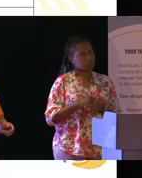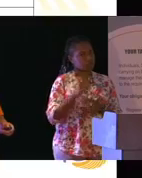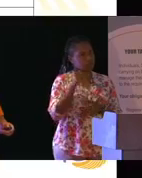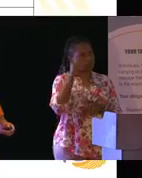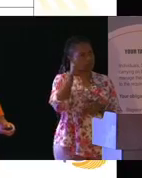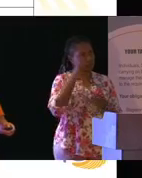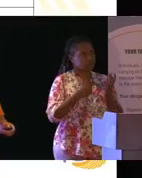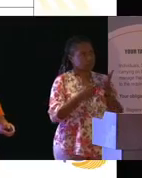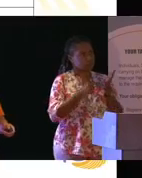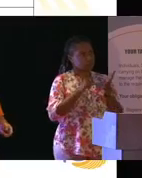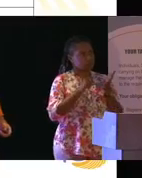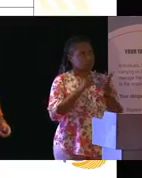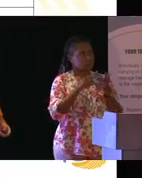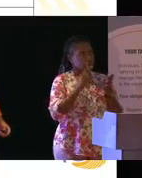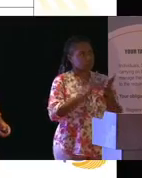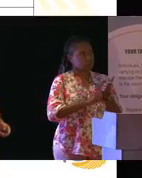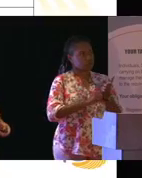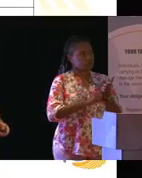period.